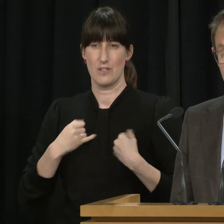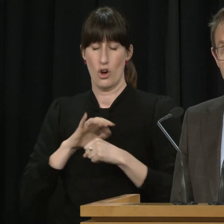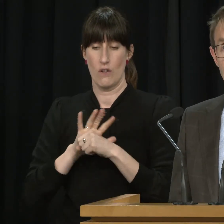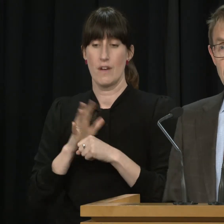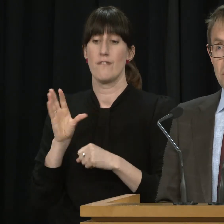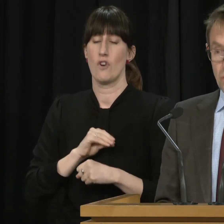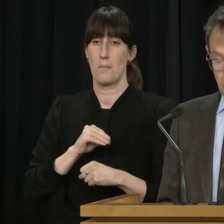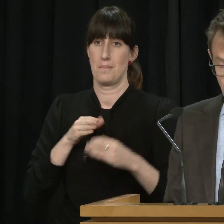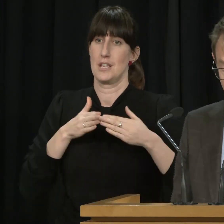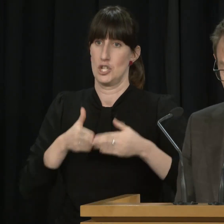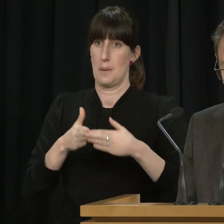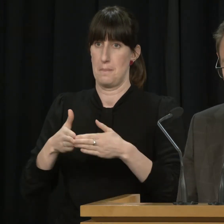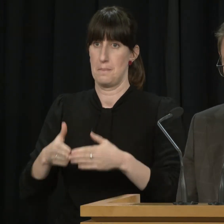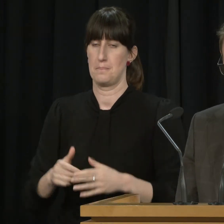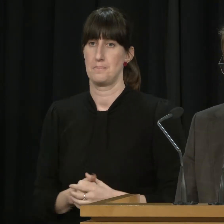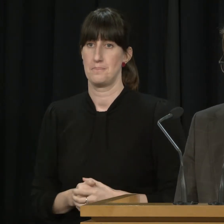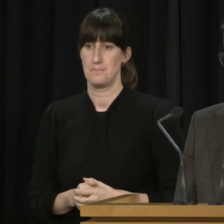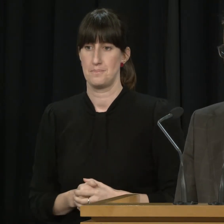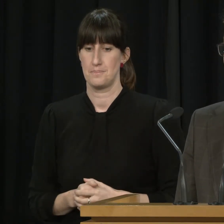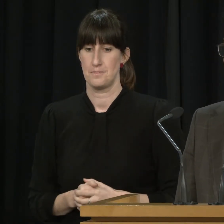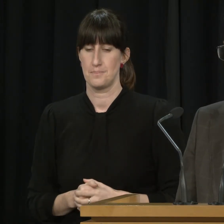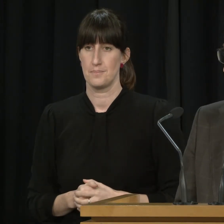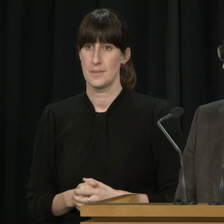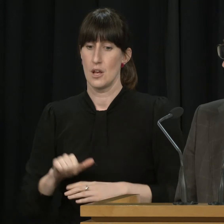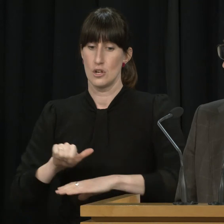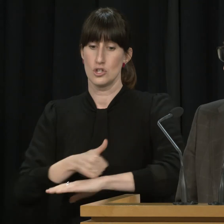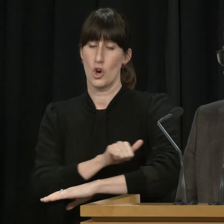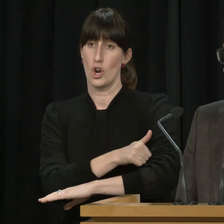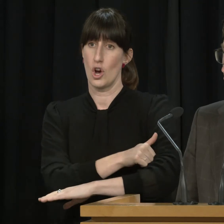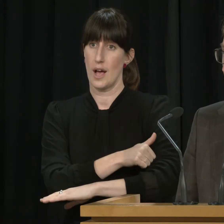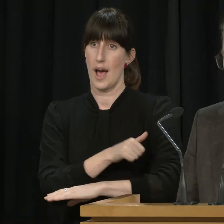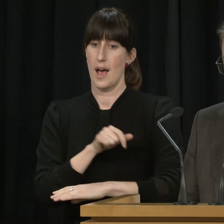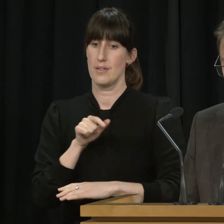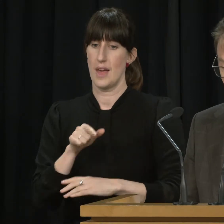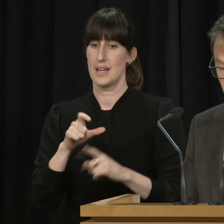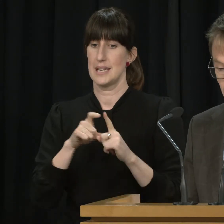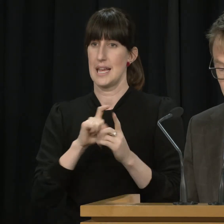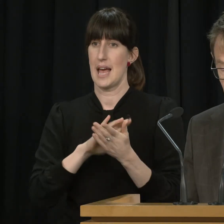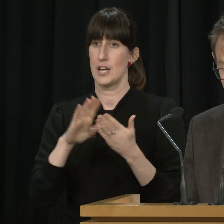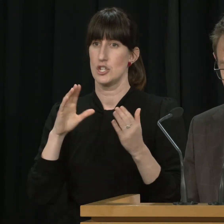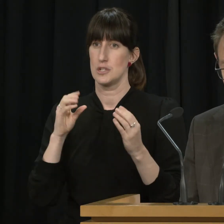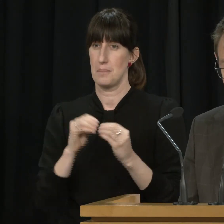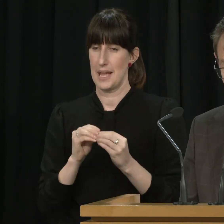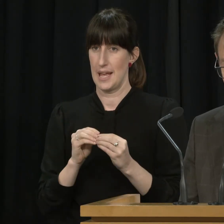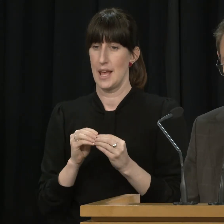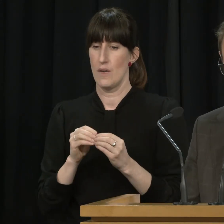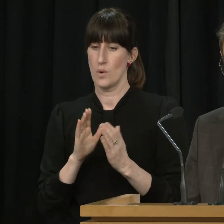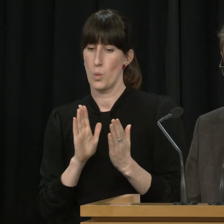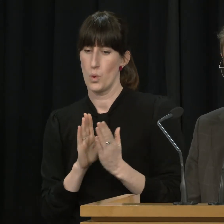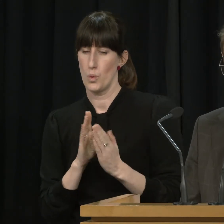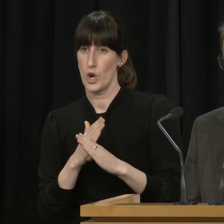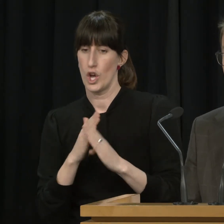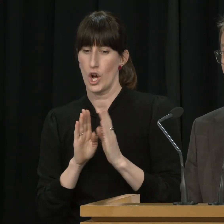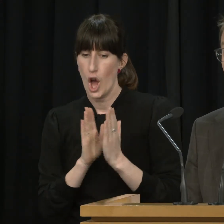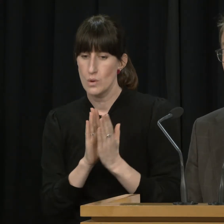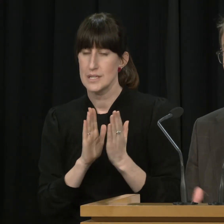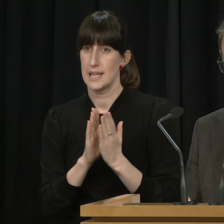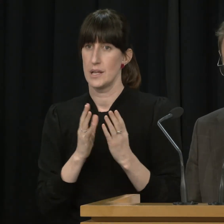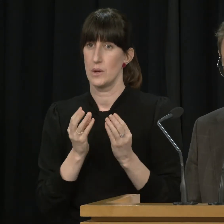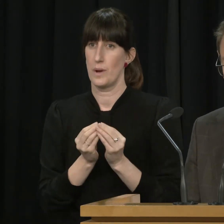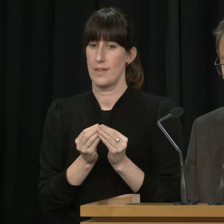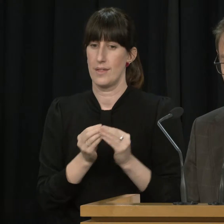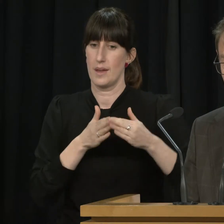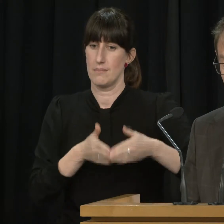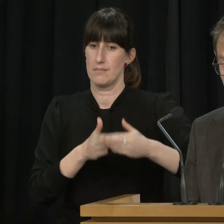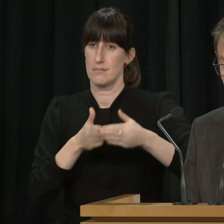Now, the Bay of Plenty District Health Board is working very closely, and has been for some time, with the port in Tauranga and the companies employing